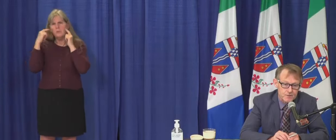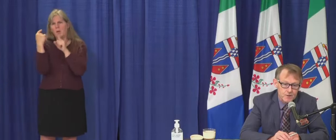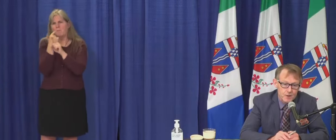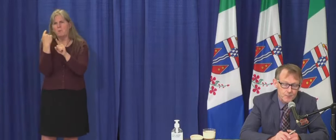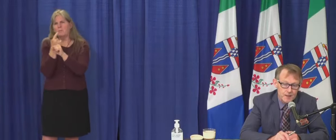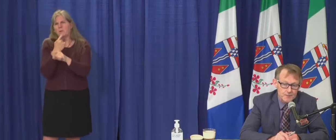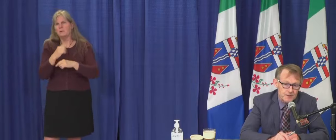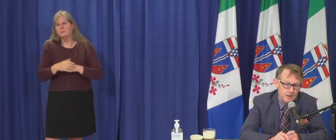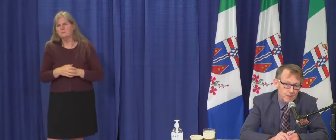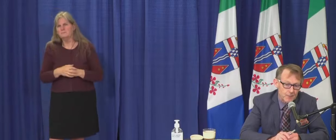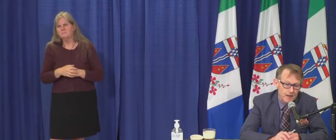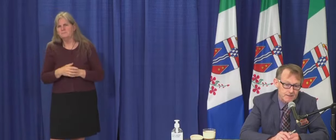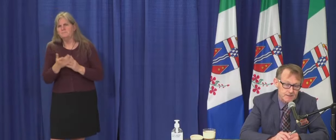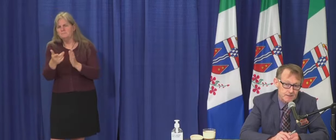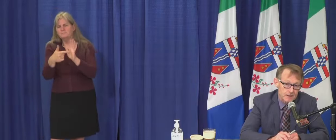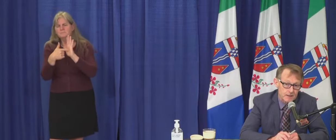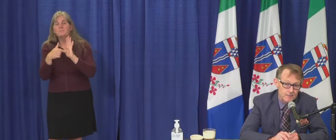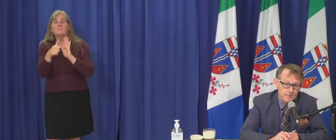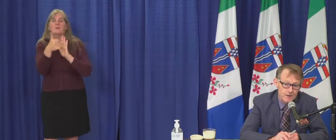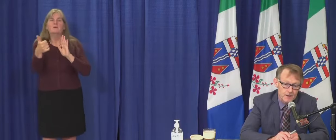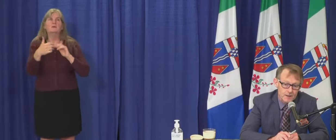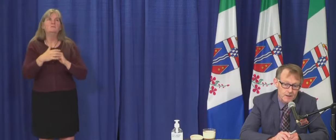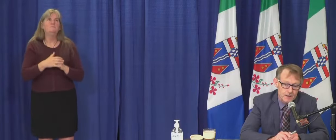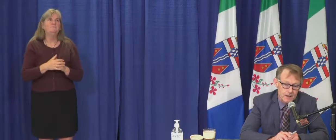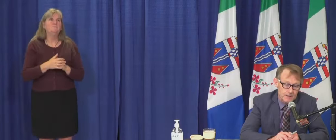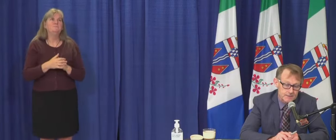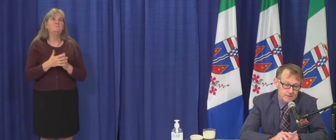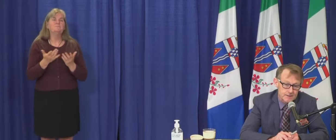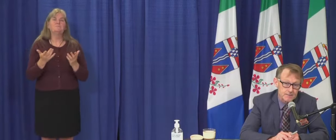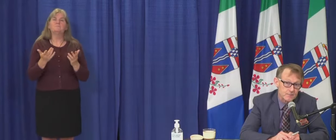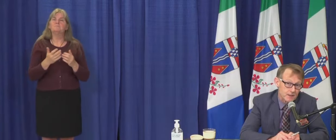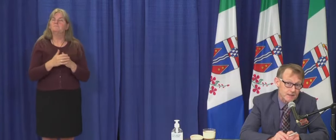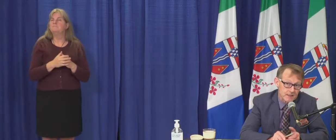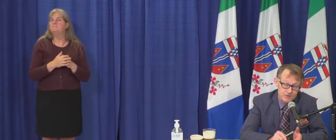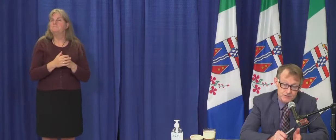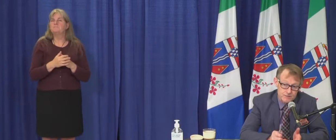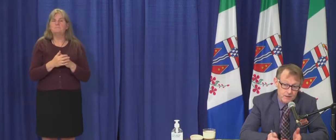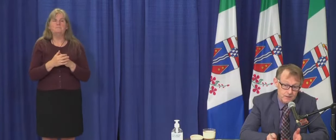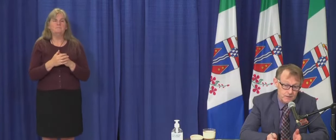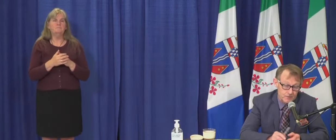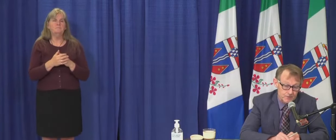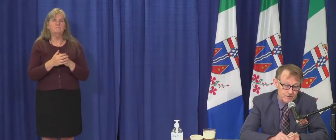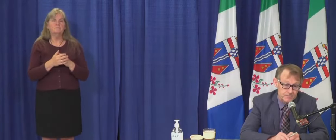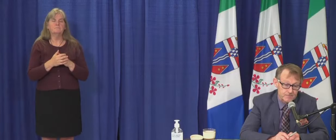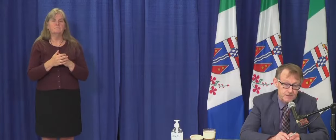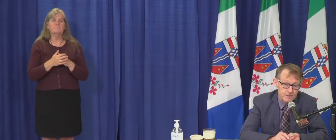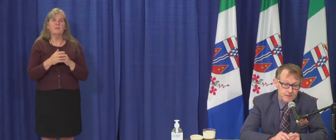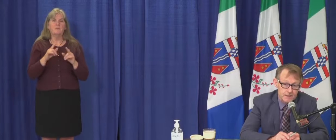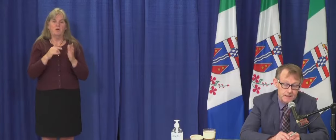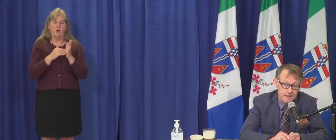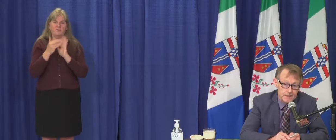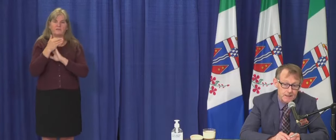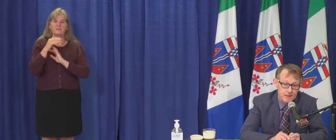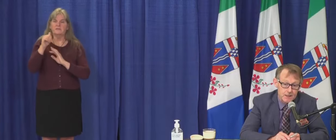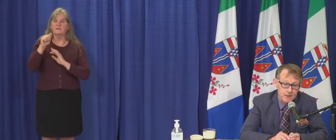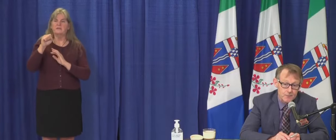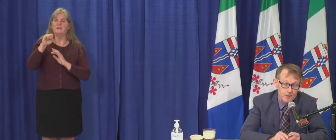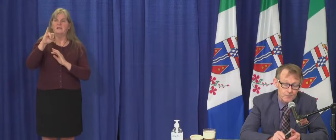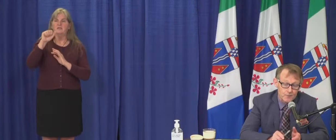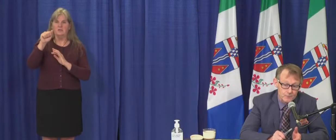do. Maybe a mask, as in many Asian cultures, if we